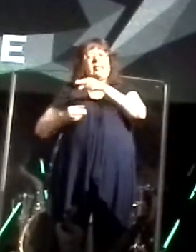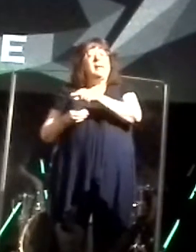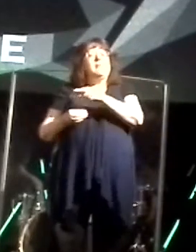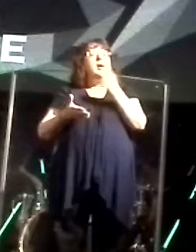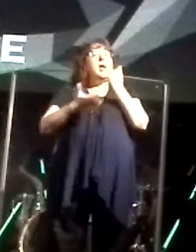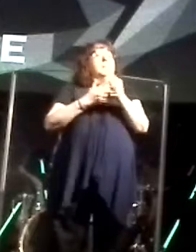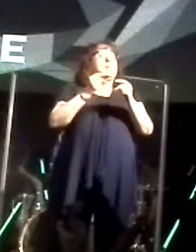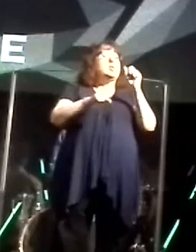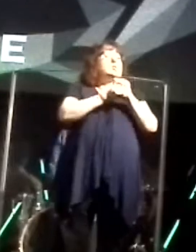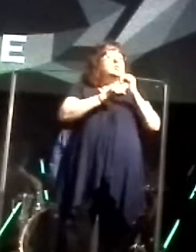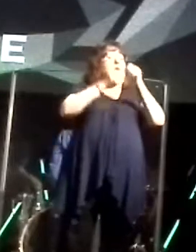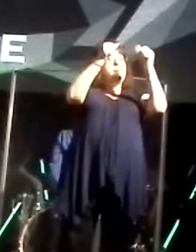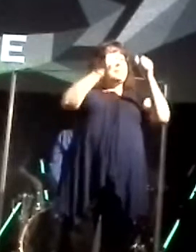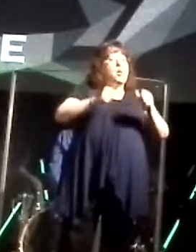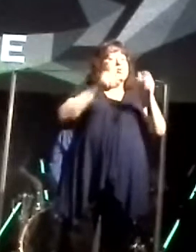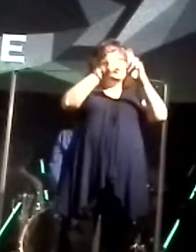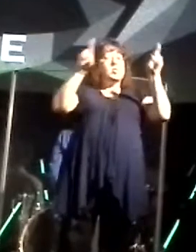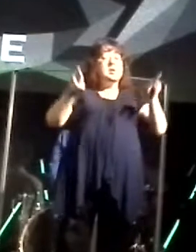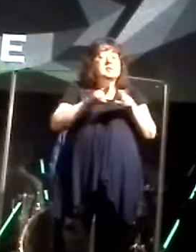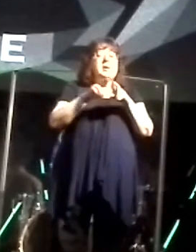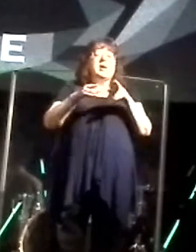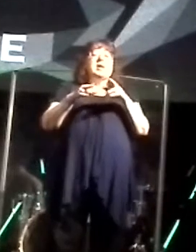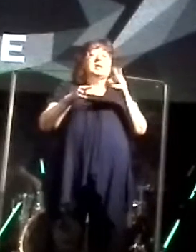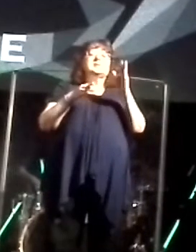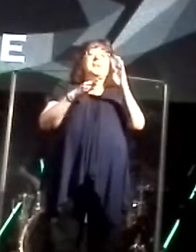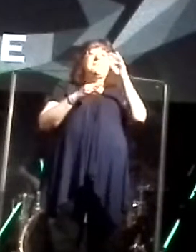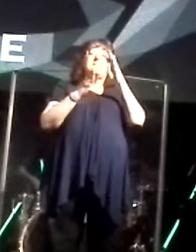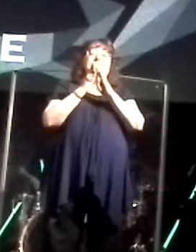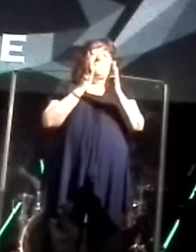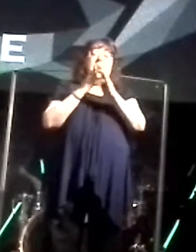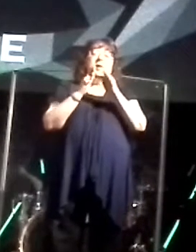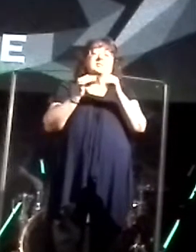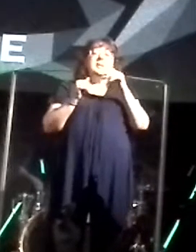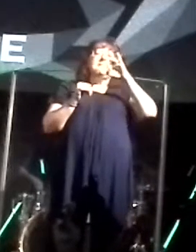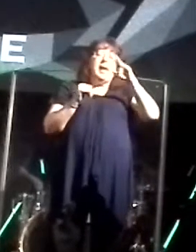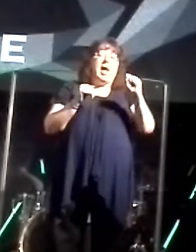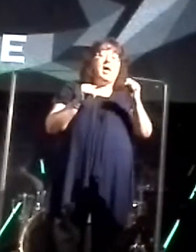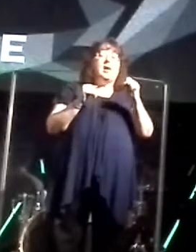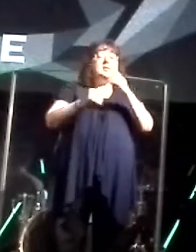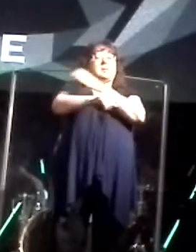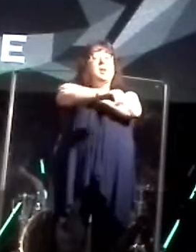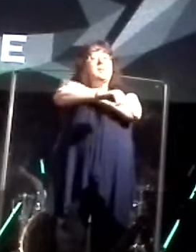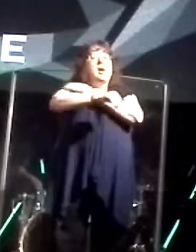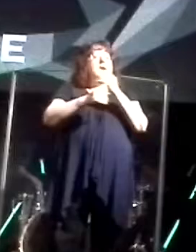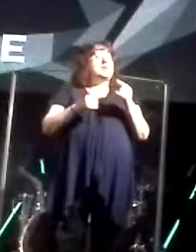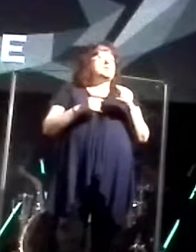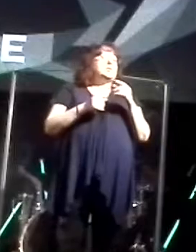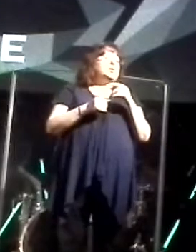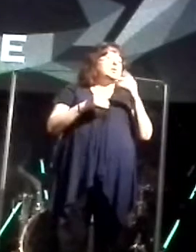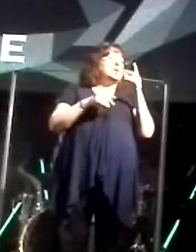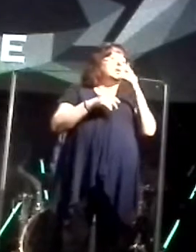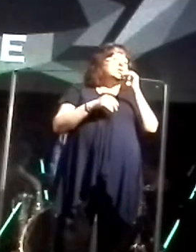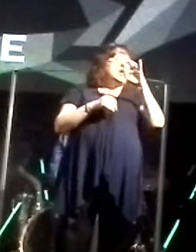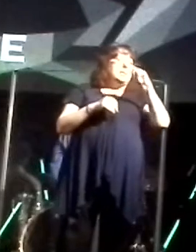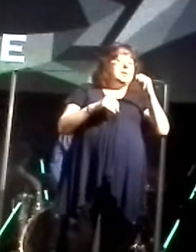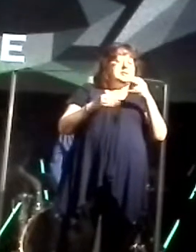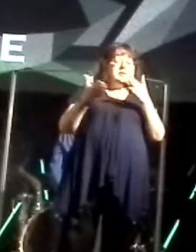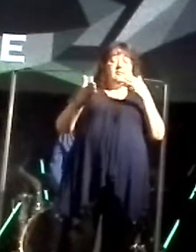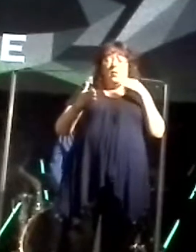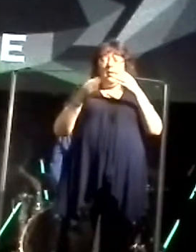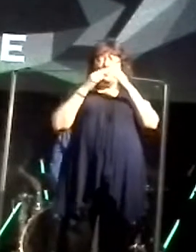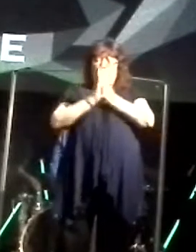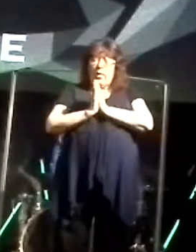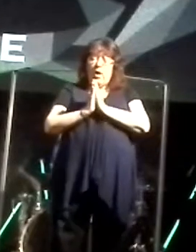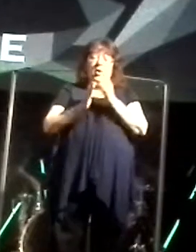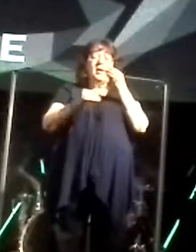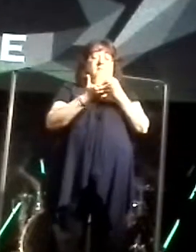help people with job postings, resumes, bus passes, blood pressure. We have chaplains on site for prayer, financial counseling,